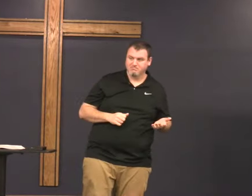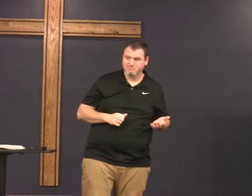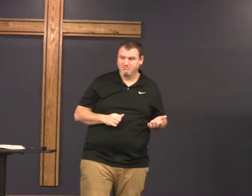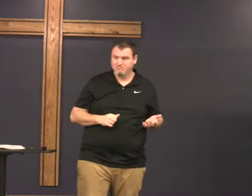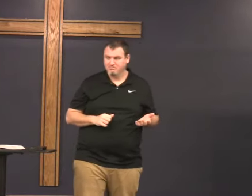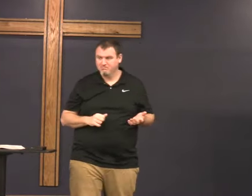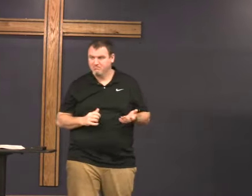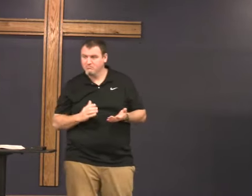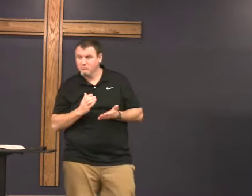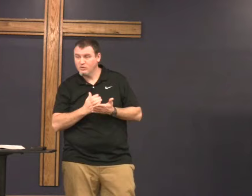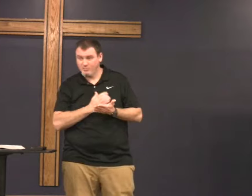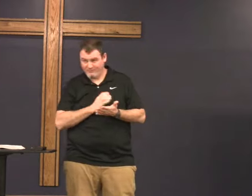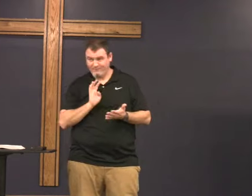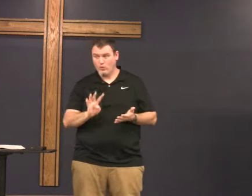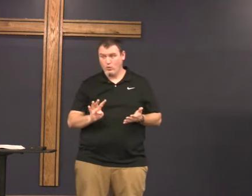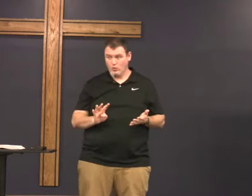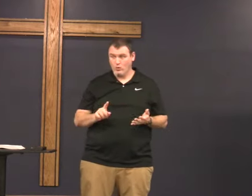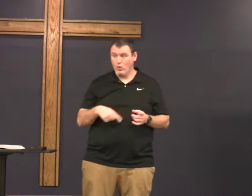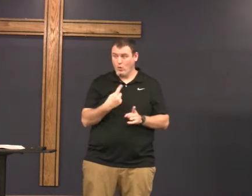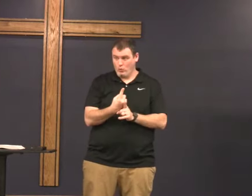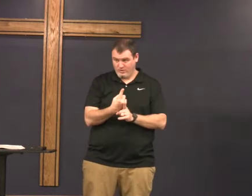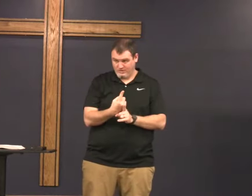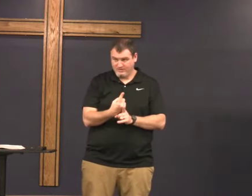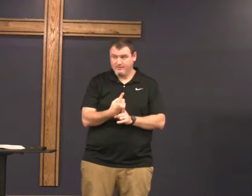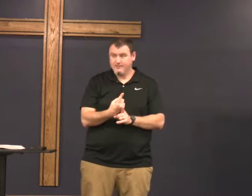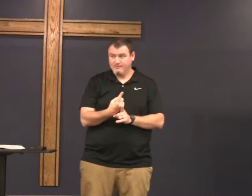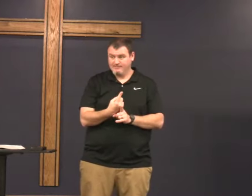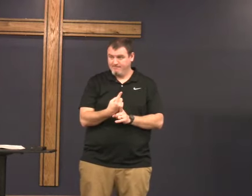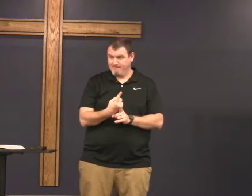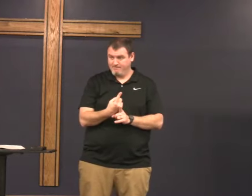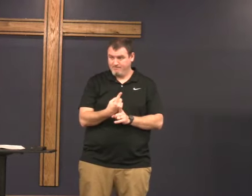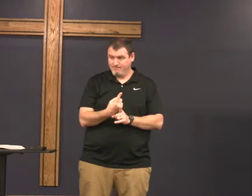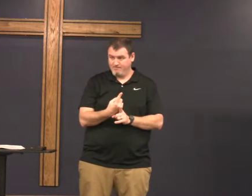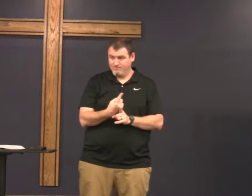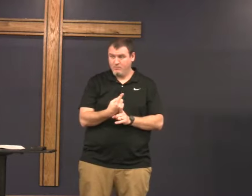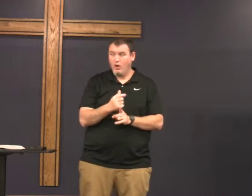Yep. In chapter 4, hold on.